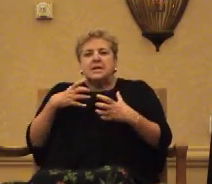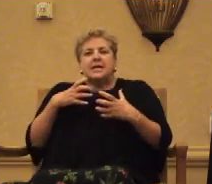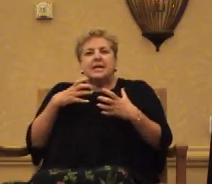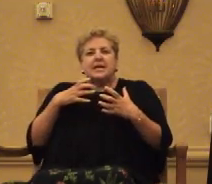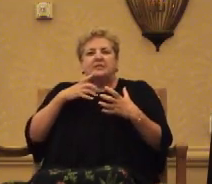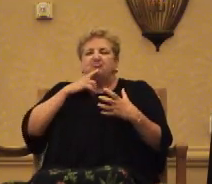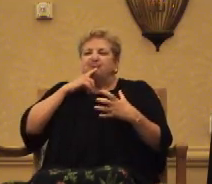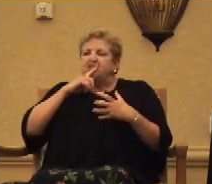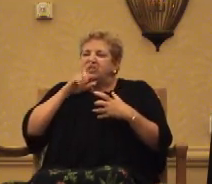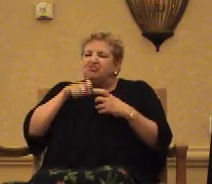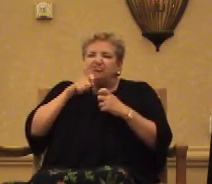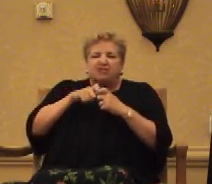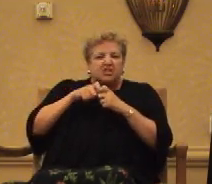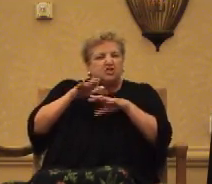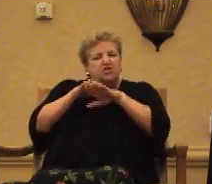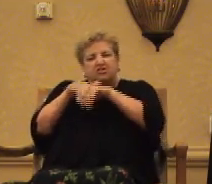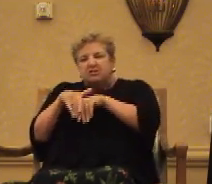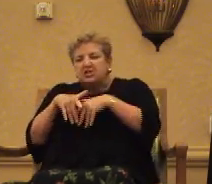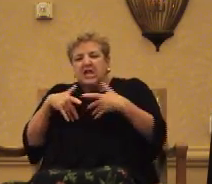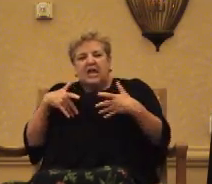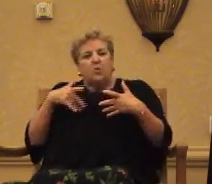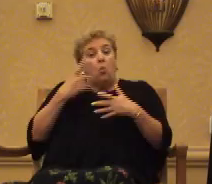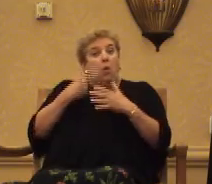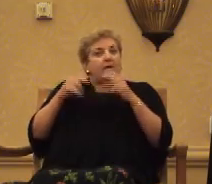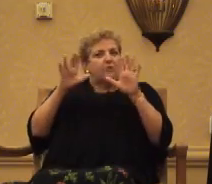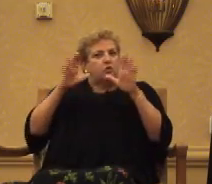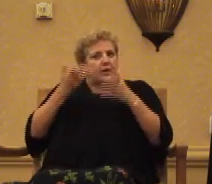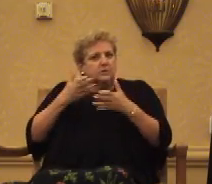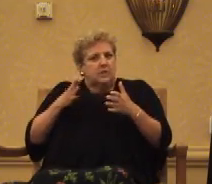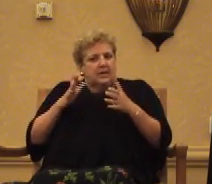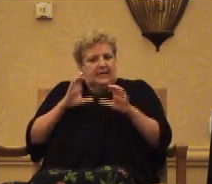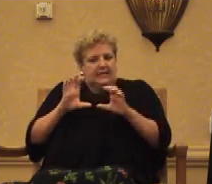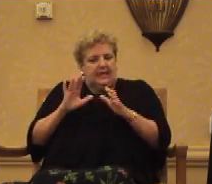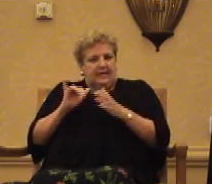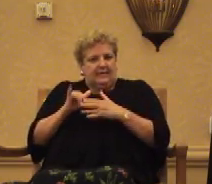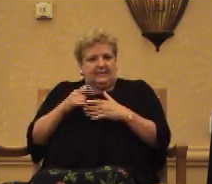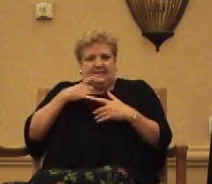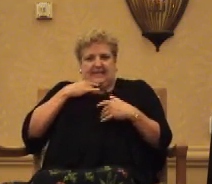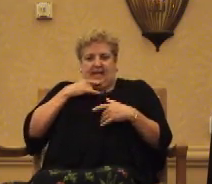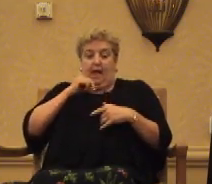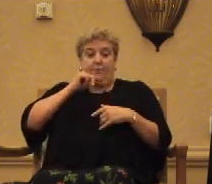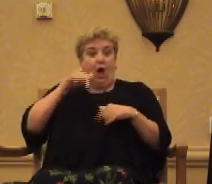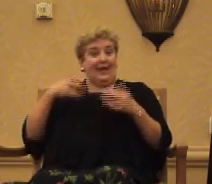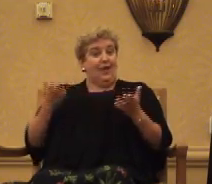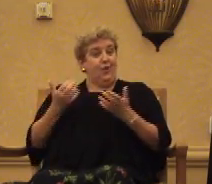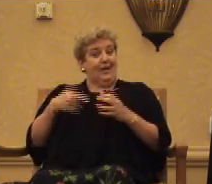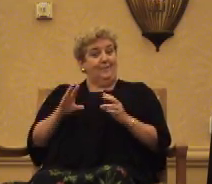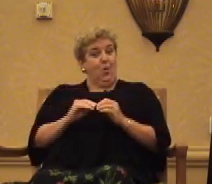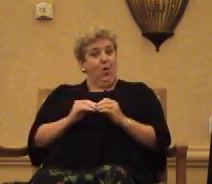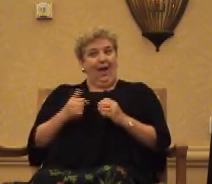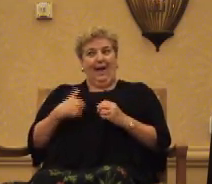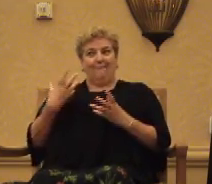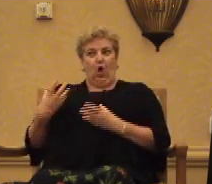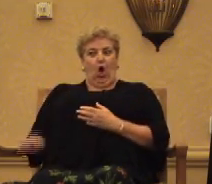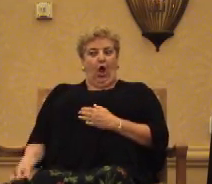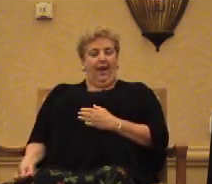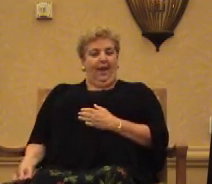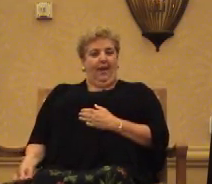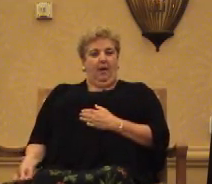trickster. One of the greatest tricks it's ever pulled is to convince me it's not there. And it's devious. I have